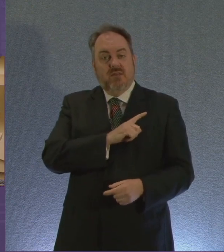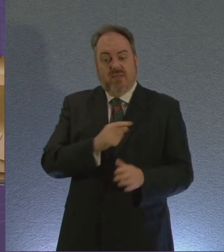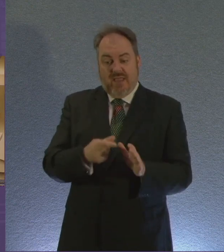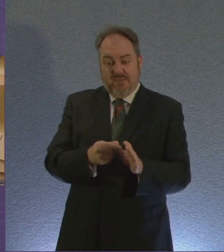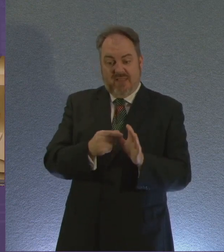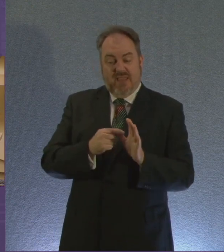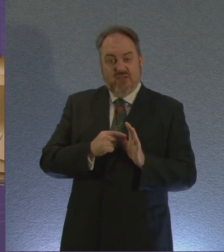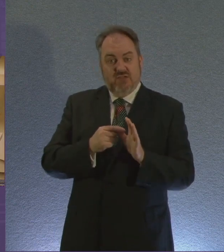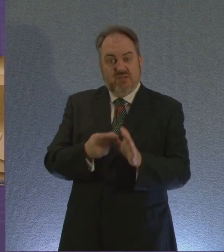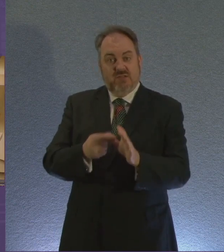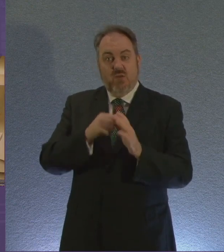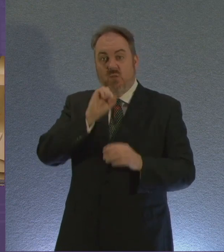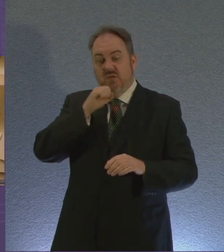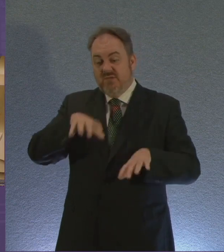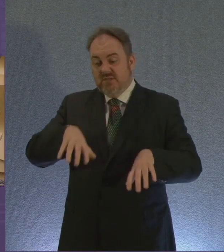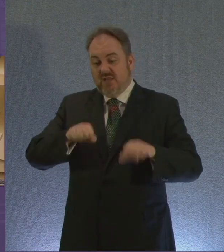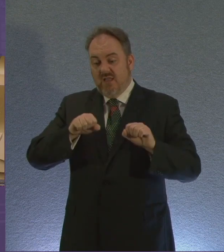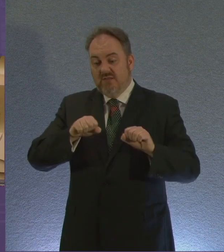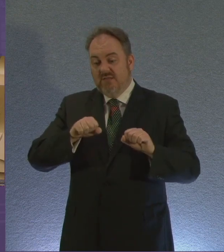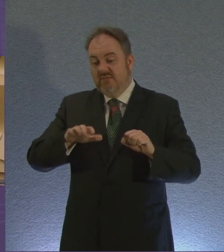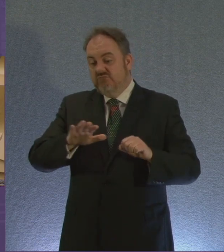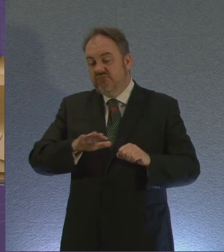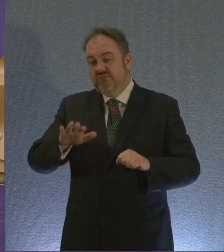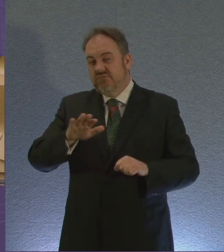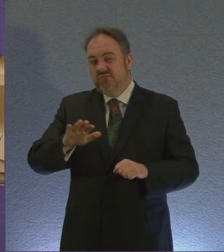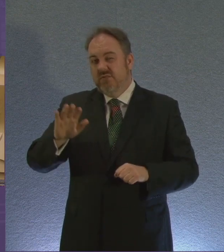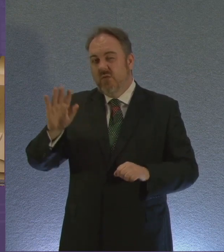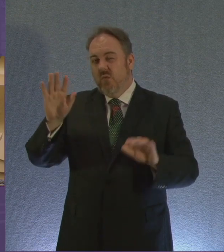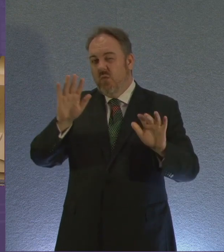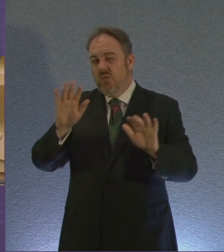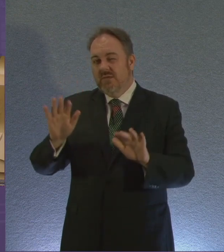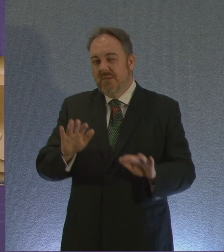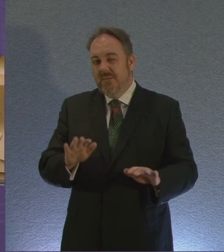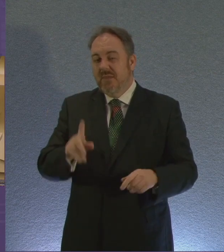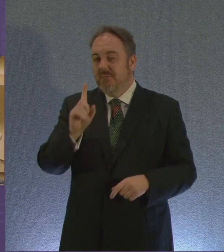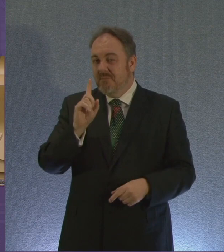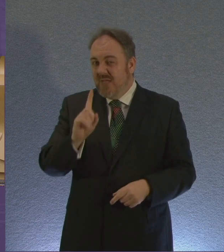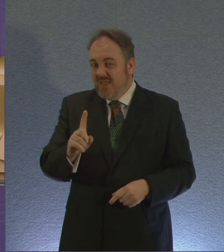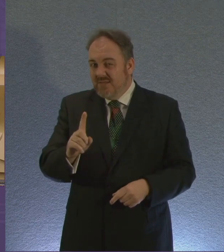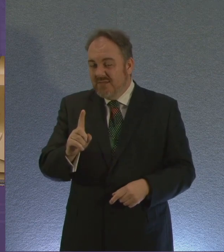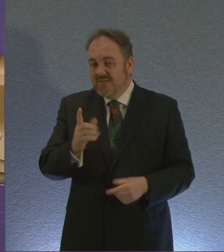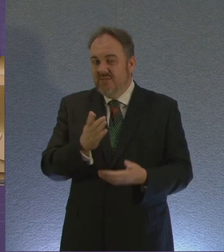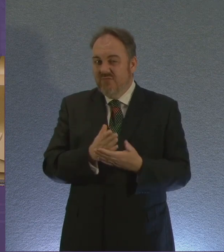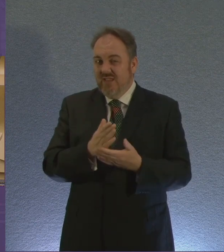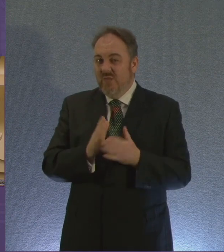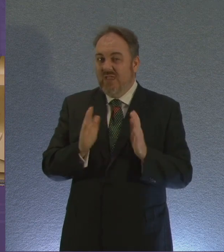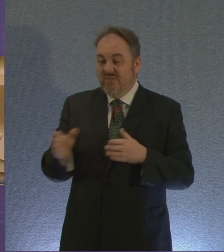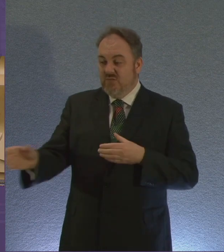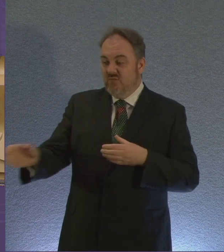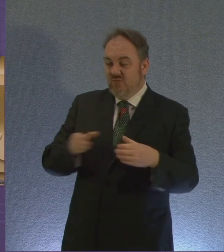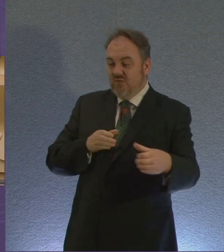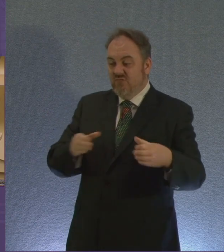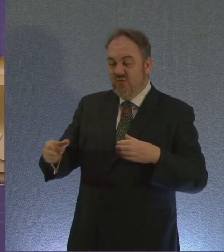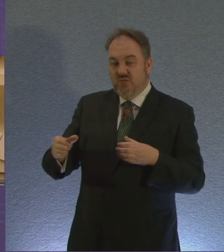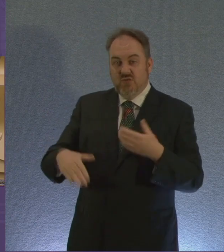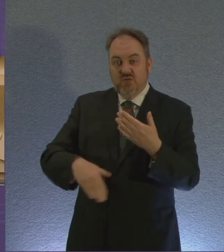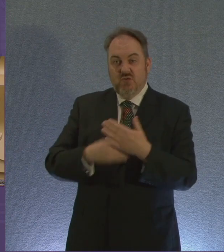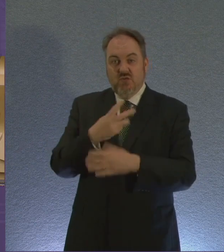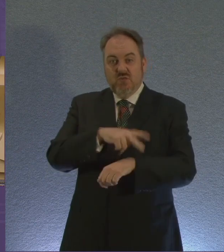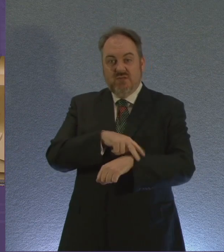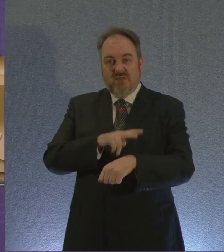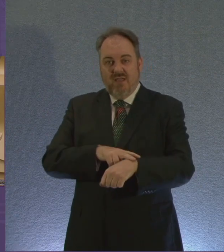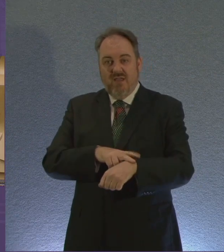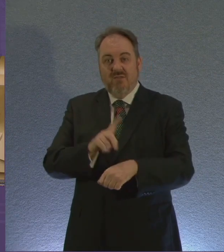autumn, if not before. However, this timescale is dependent on a major recruitment exercise which has now been